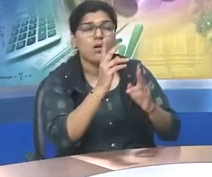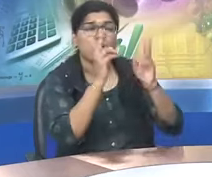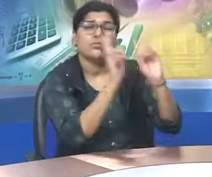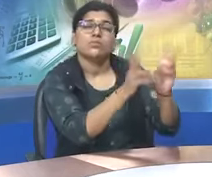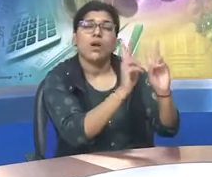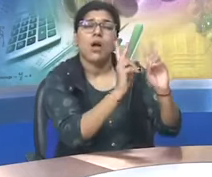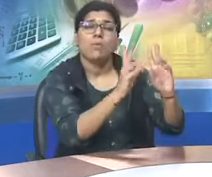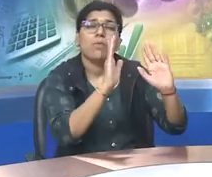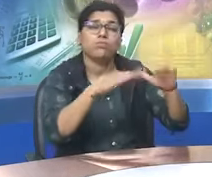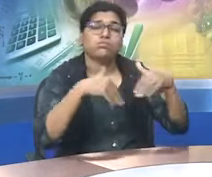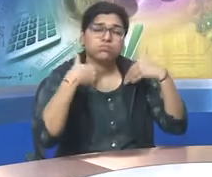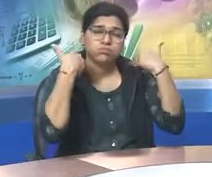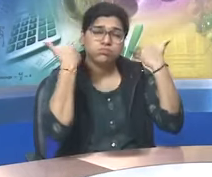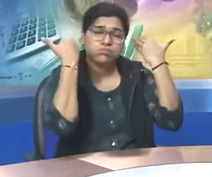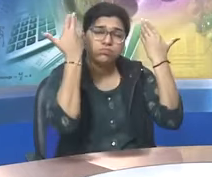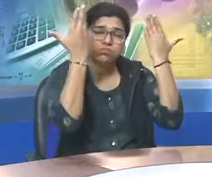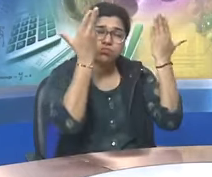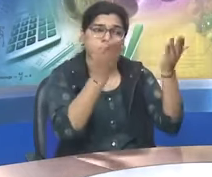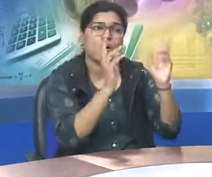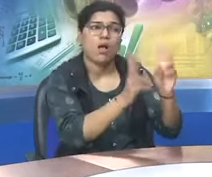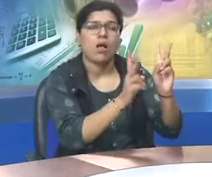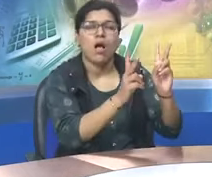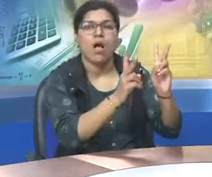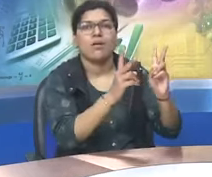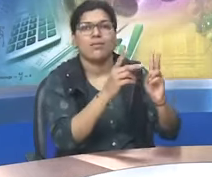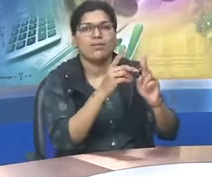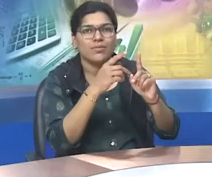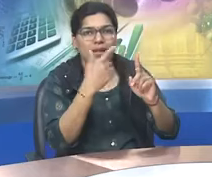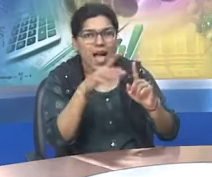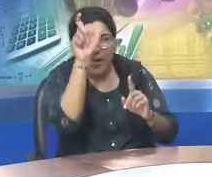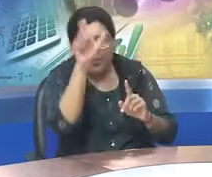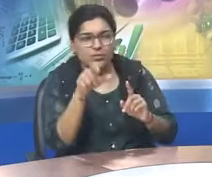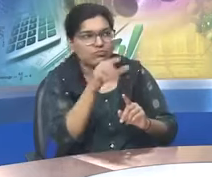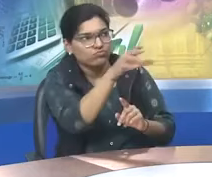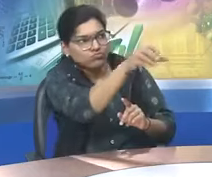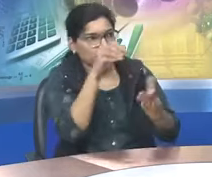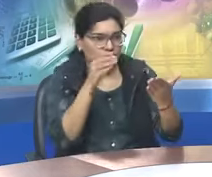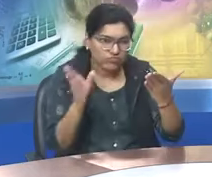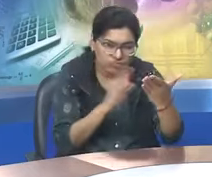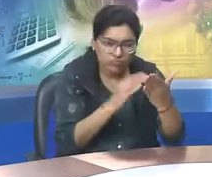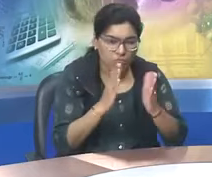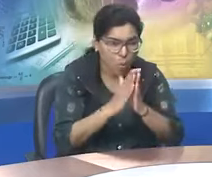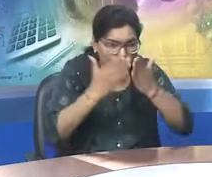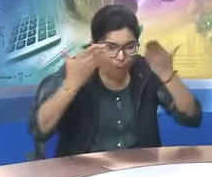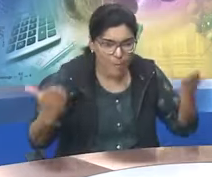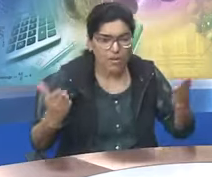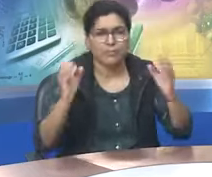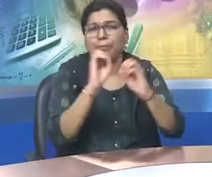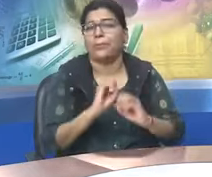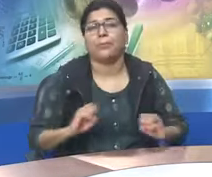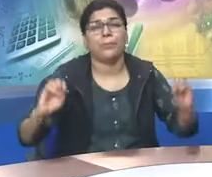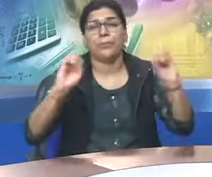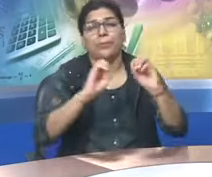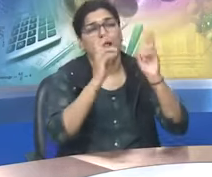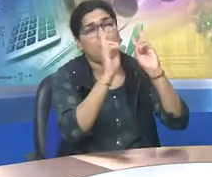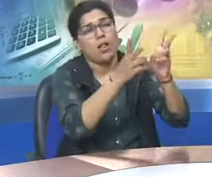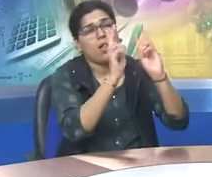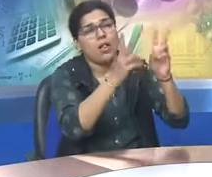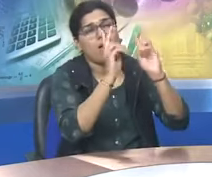house, they were left unread, means they were kept same as in the almirah.